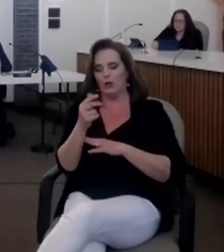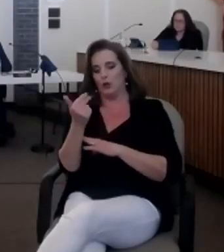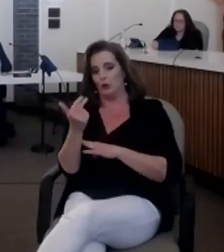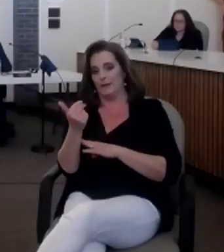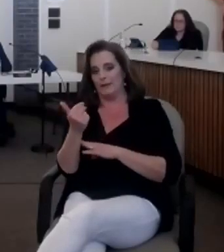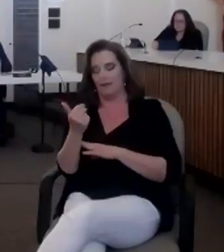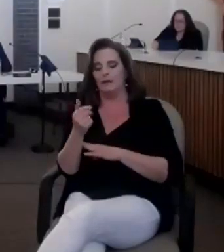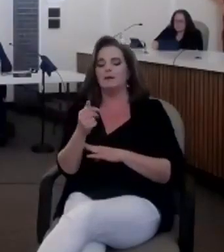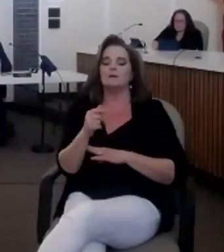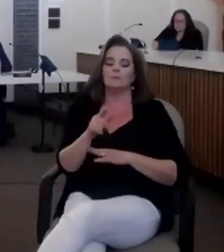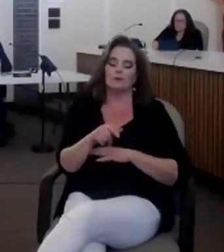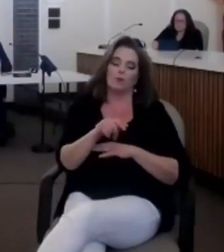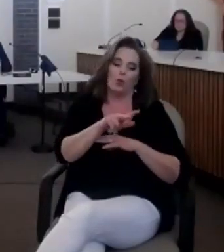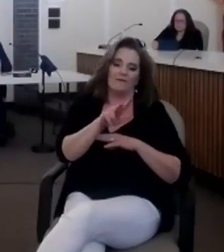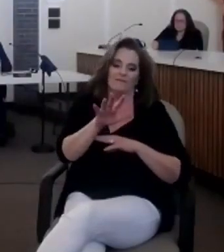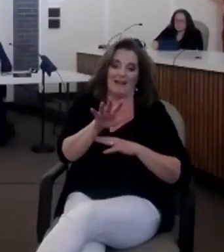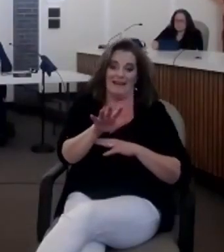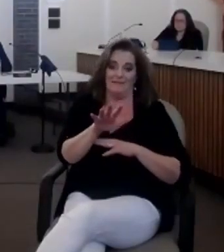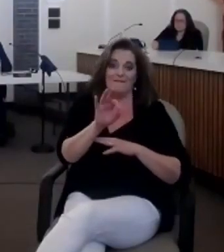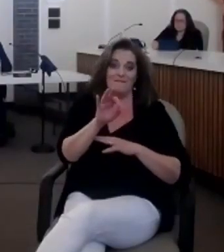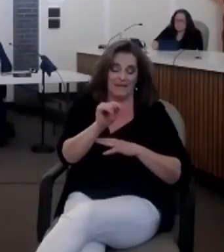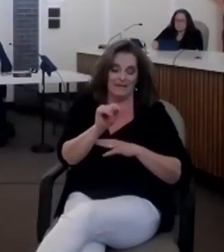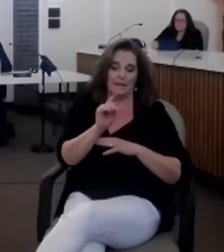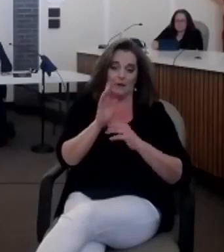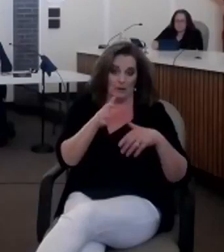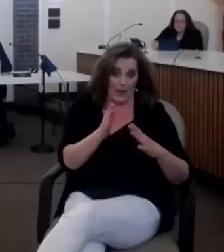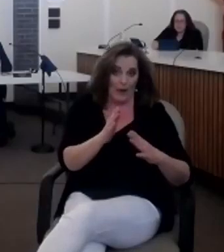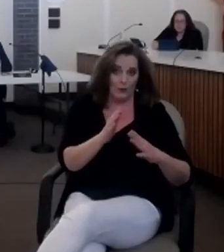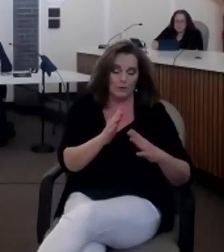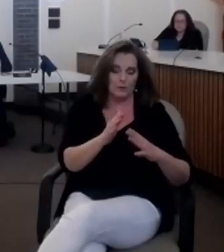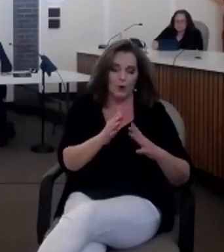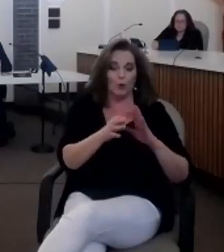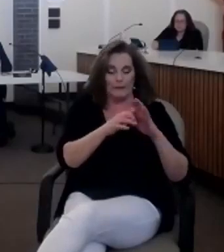2020-13, whereas 35 feet is permitted by the code,